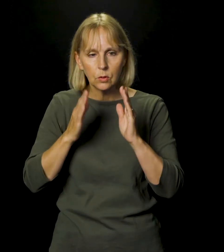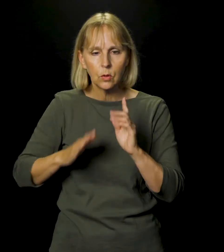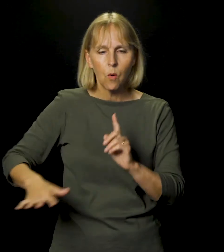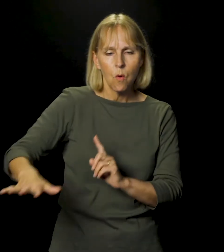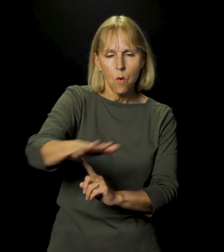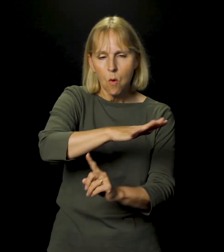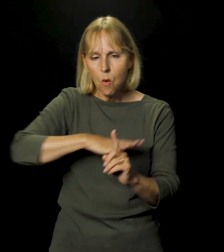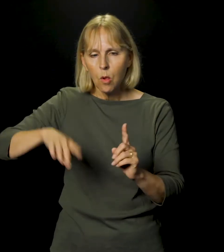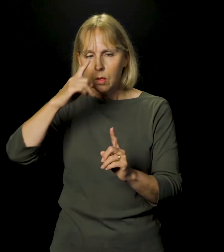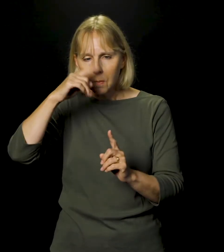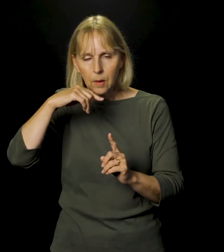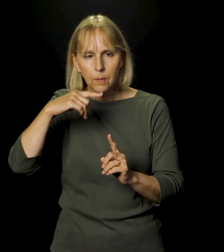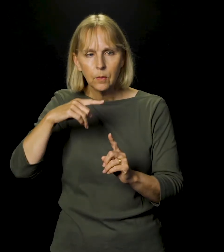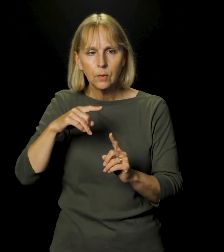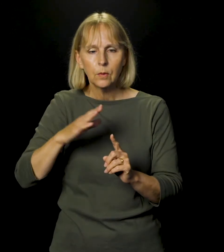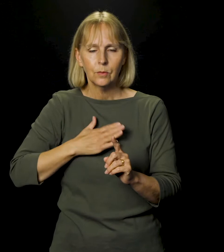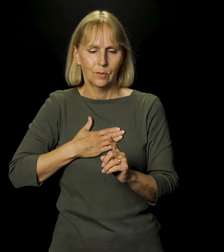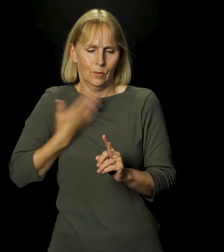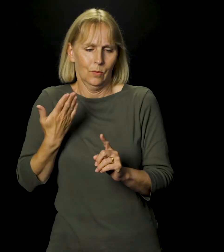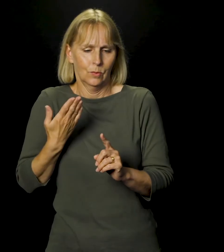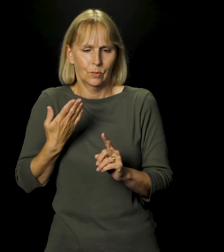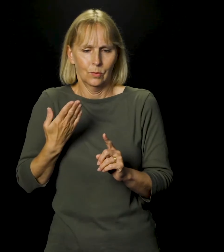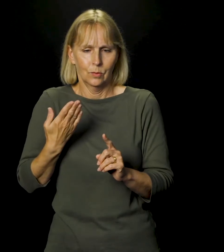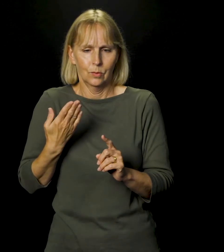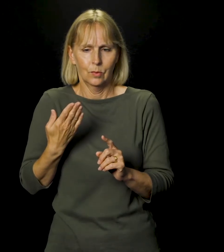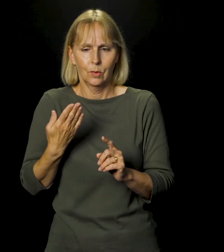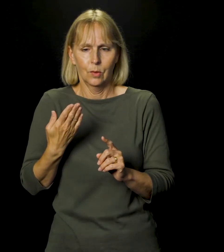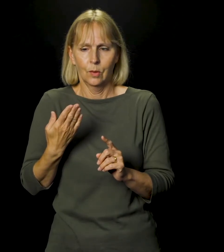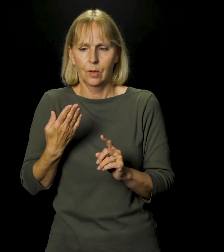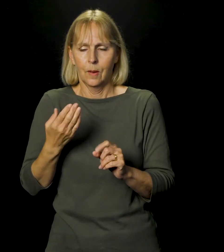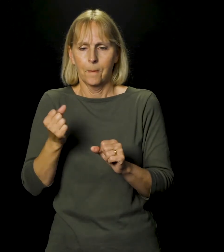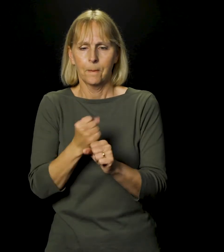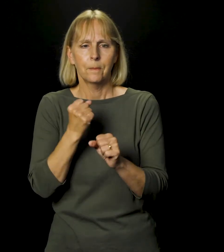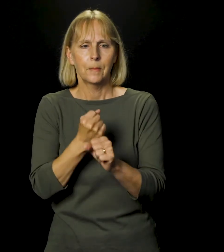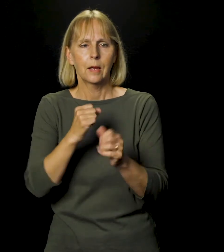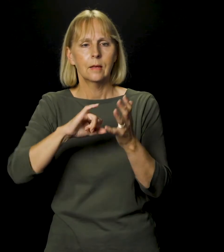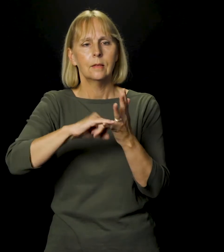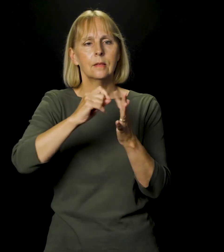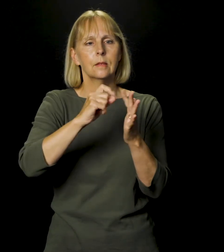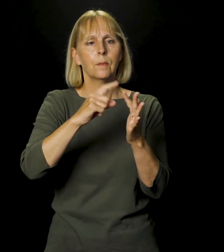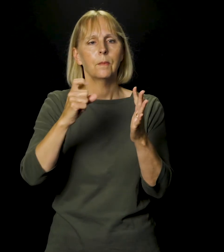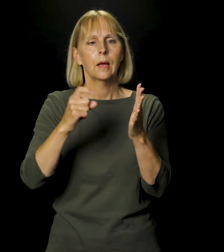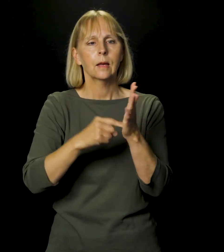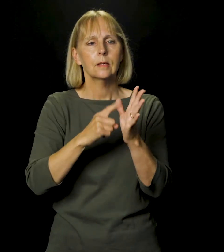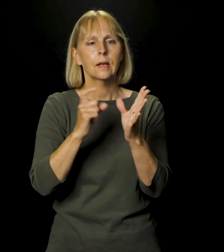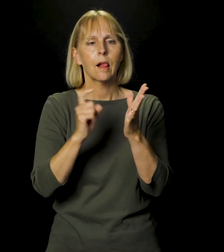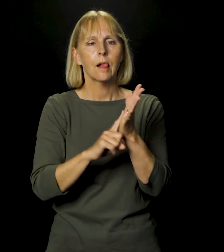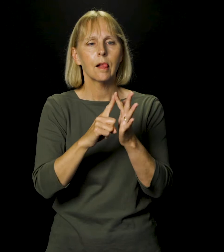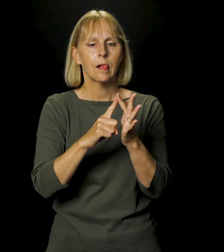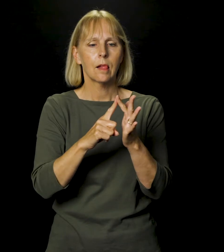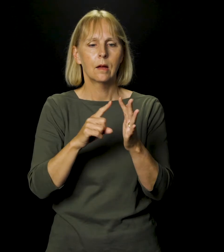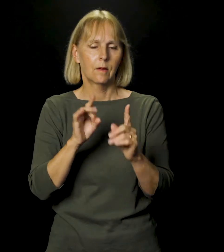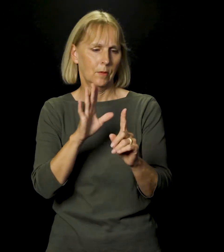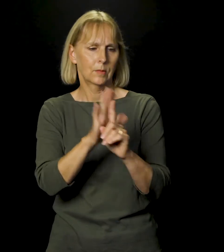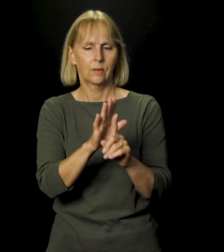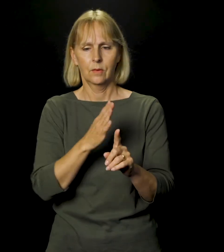their desire is to not make a spectacle of themselves. When I say spectacle, I mean they're not looking to lift themselves